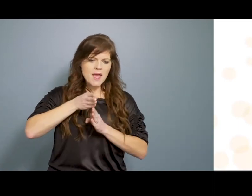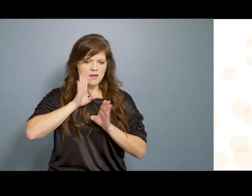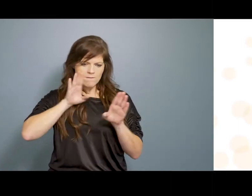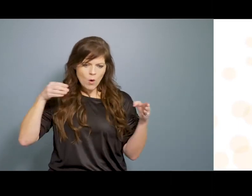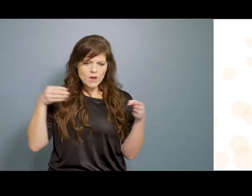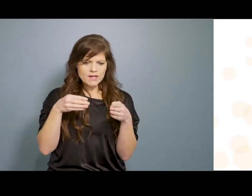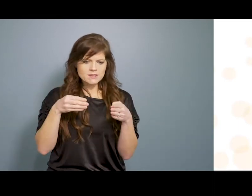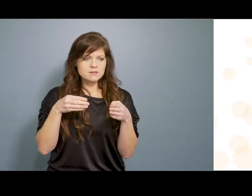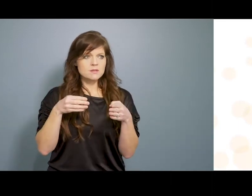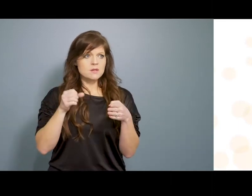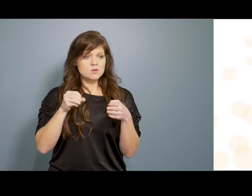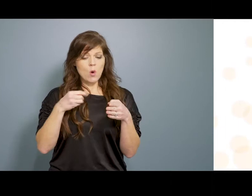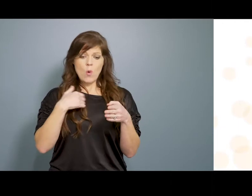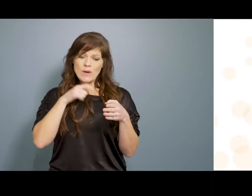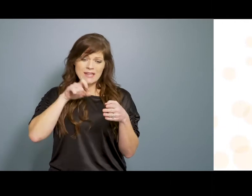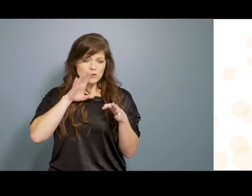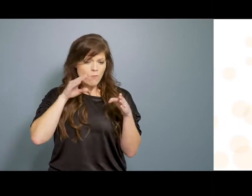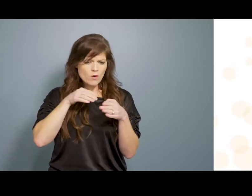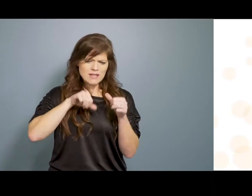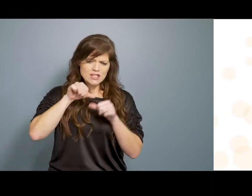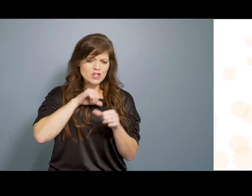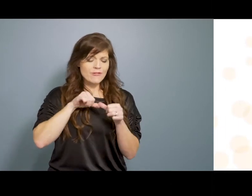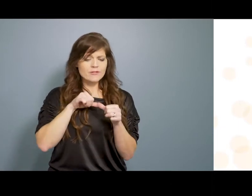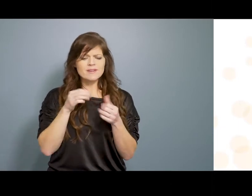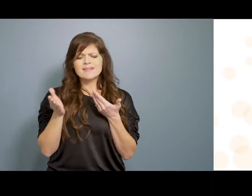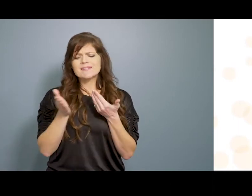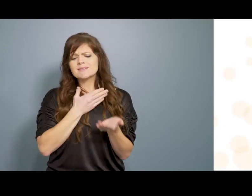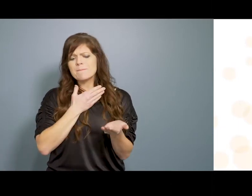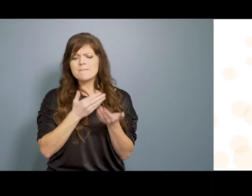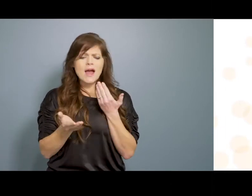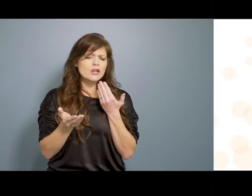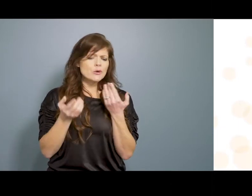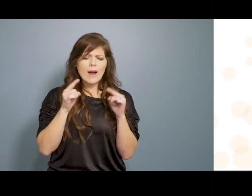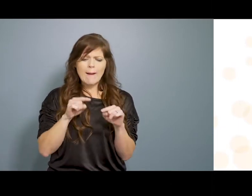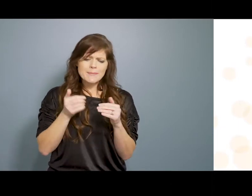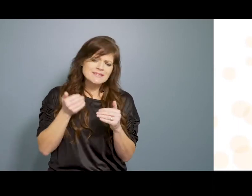to one degree or another. It doesn't matter what comes